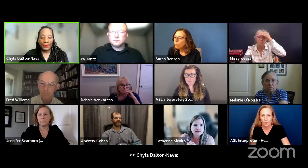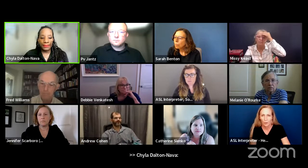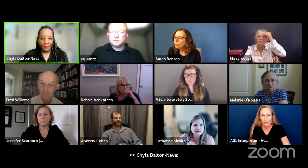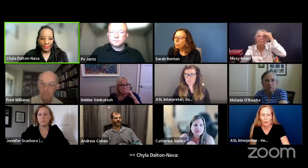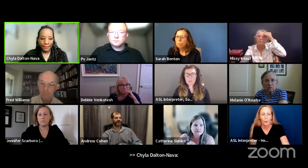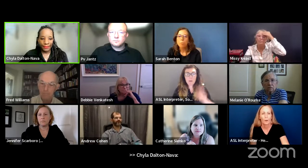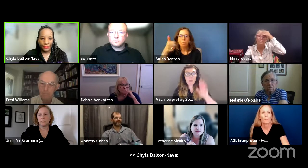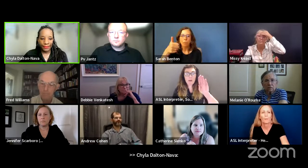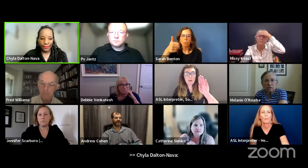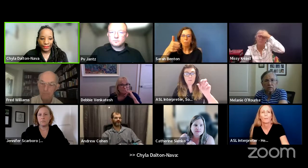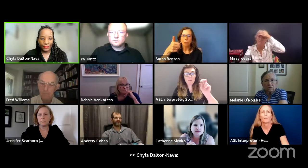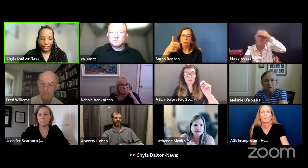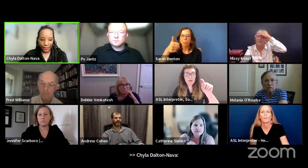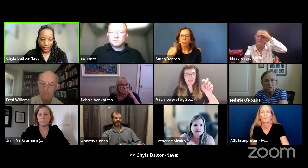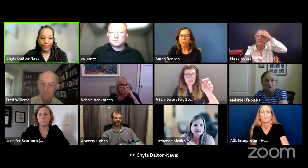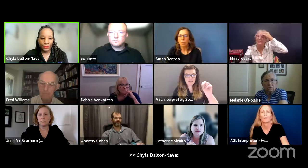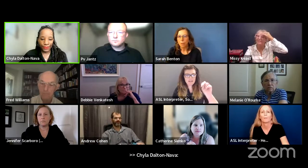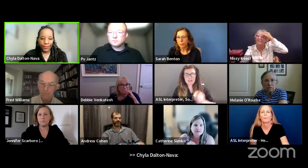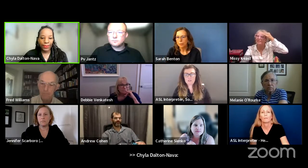Commissioner Benton.